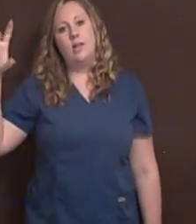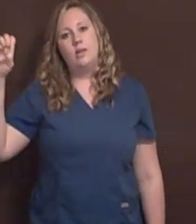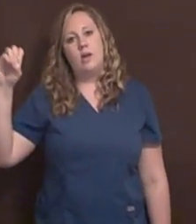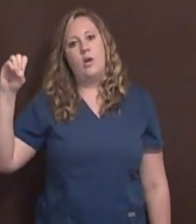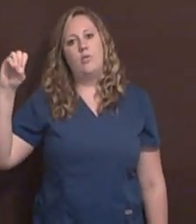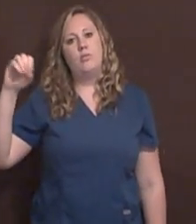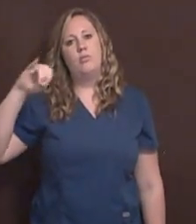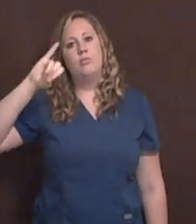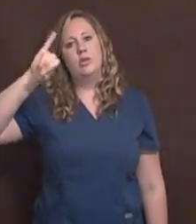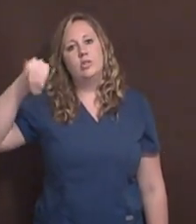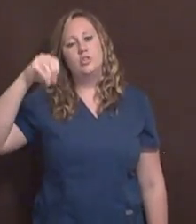J-E-L-L-O.